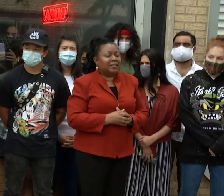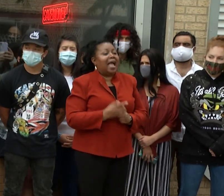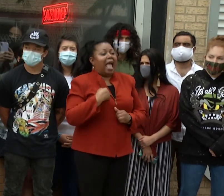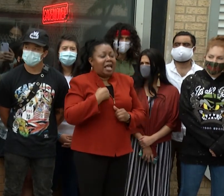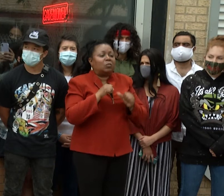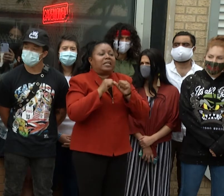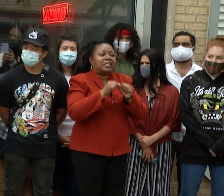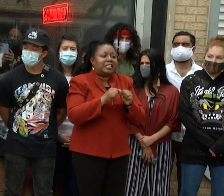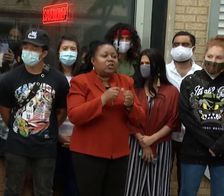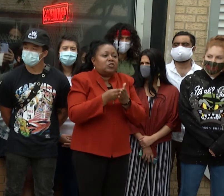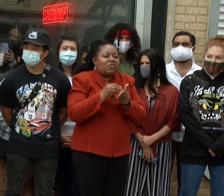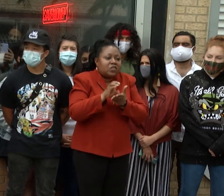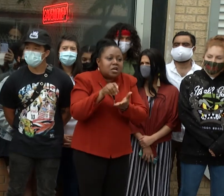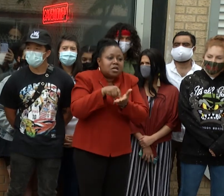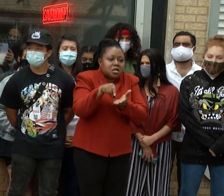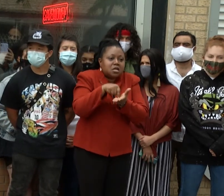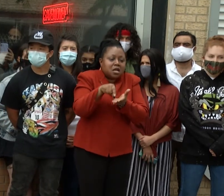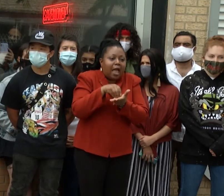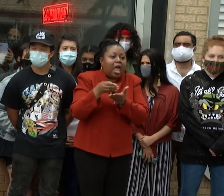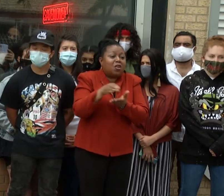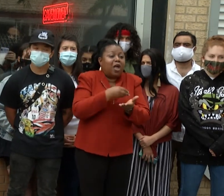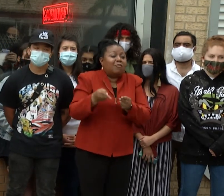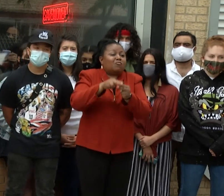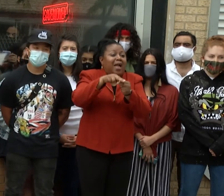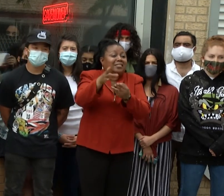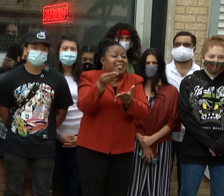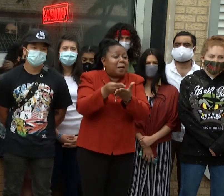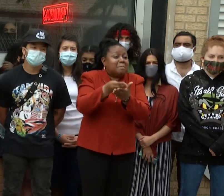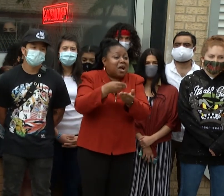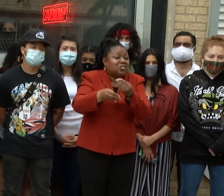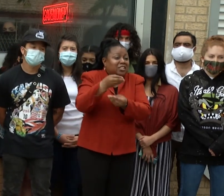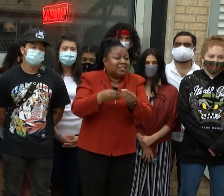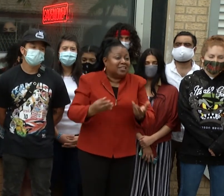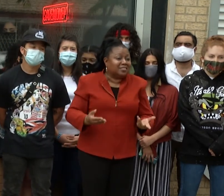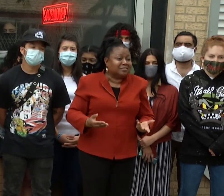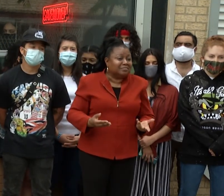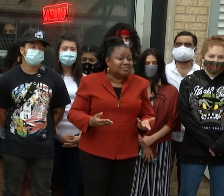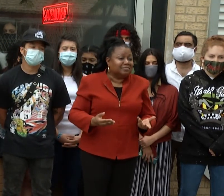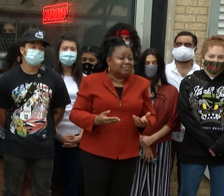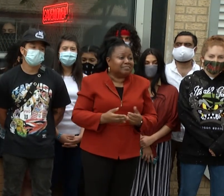And we continue to fund them and we continue to raise their budget.